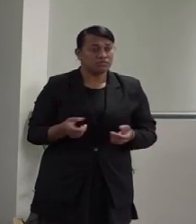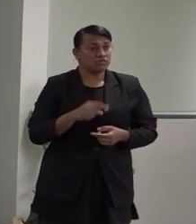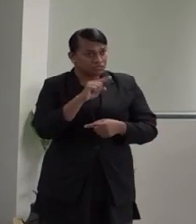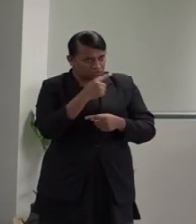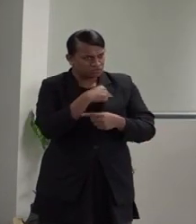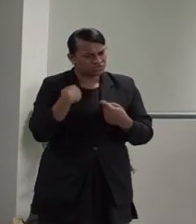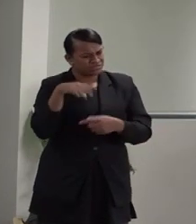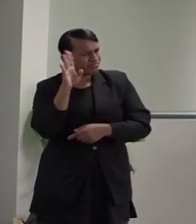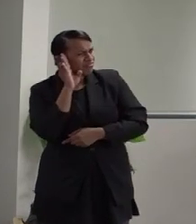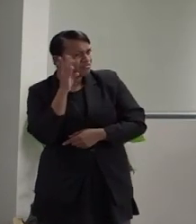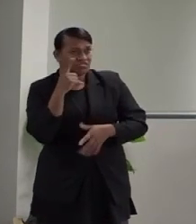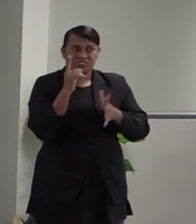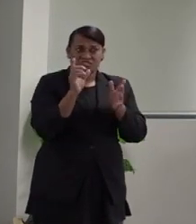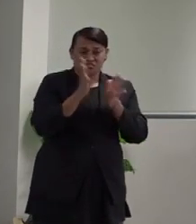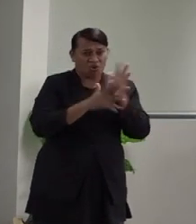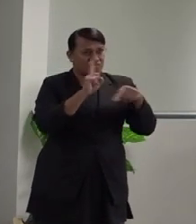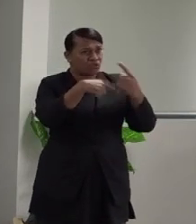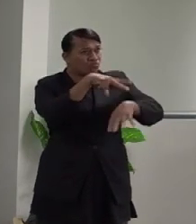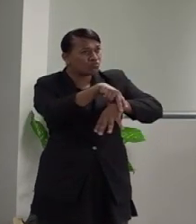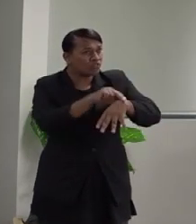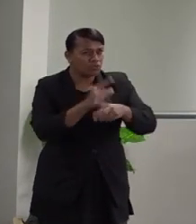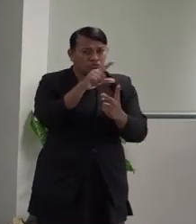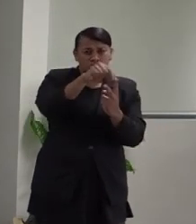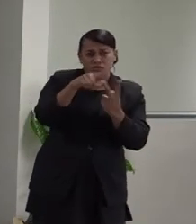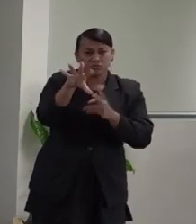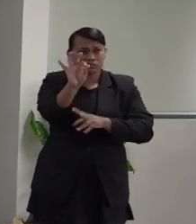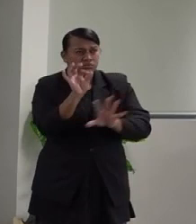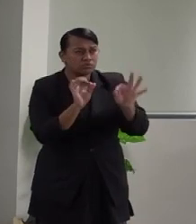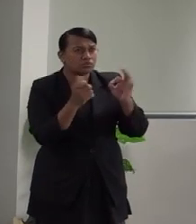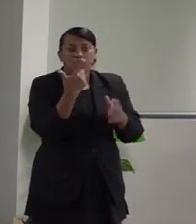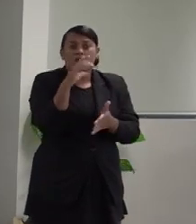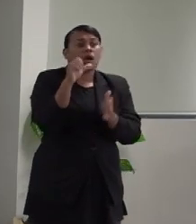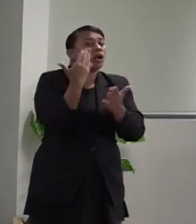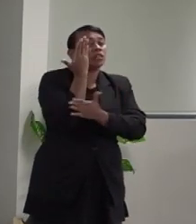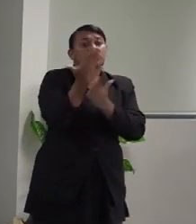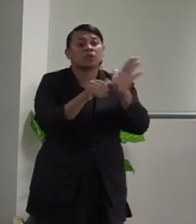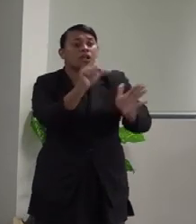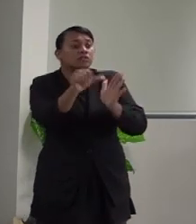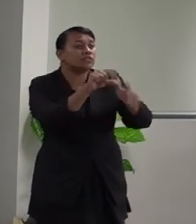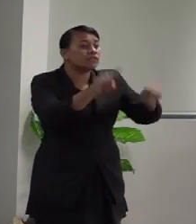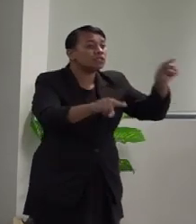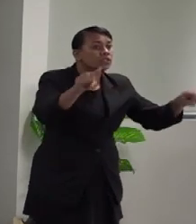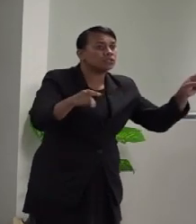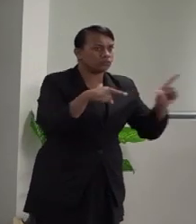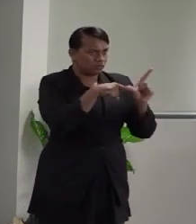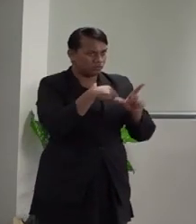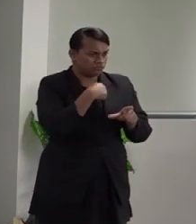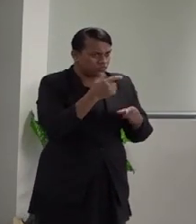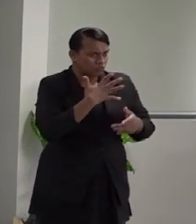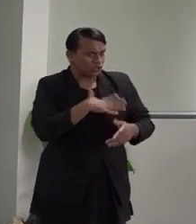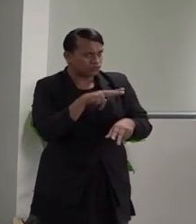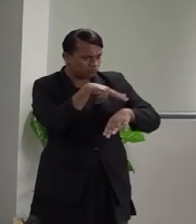forced to choose between patients based on their age, knowing that they don't have enough resources to